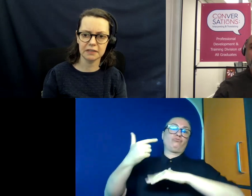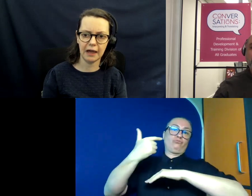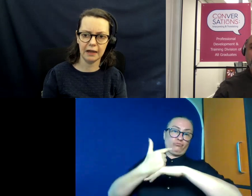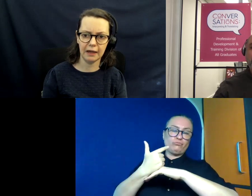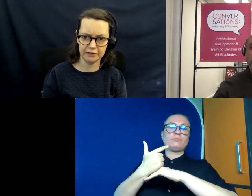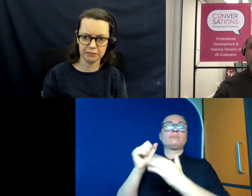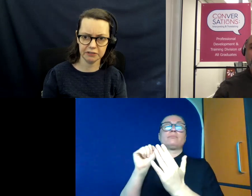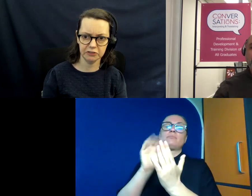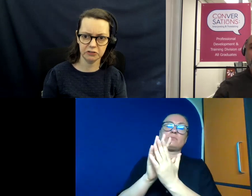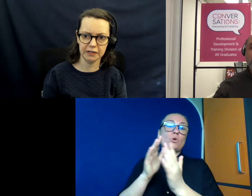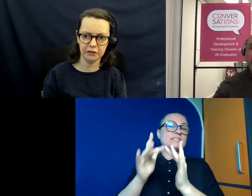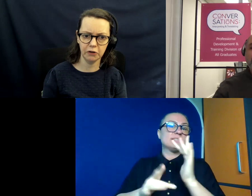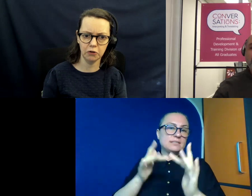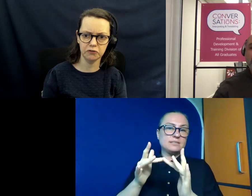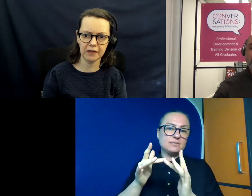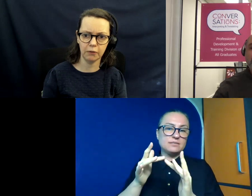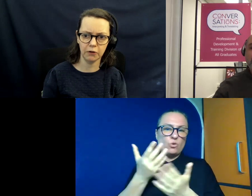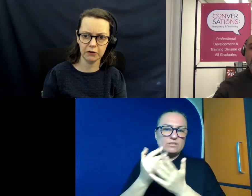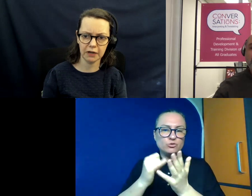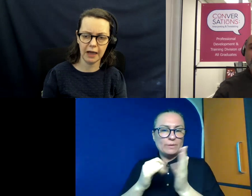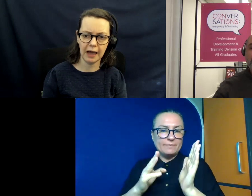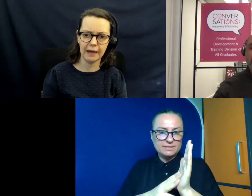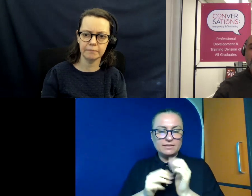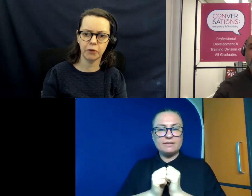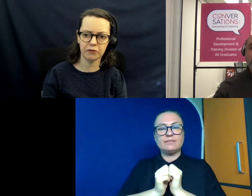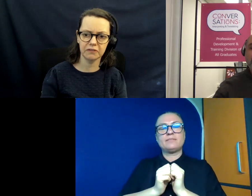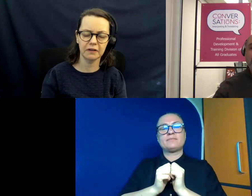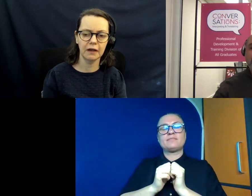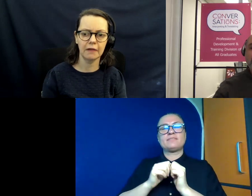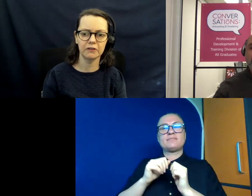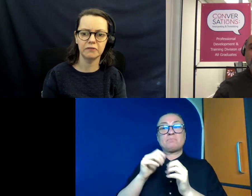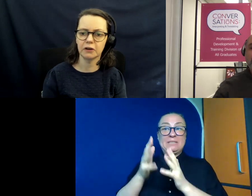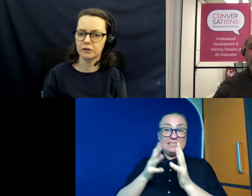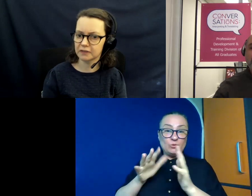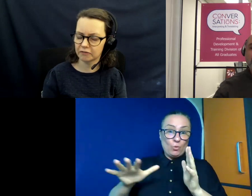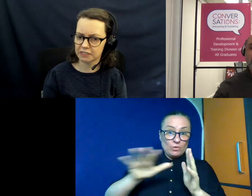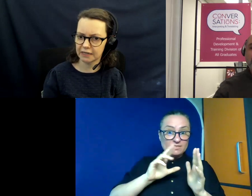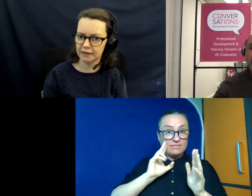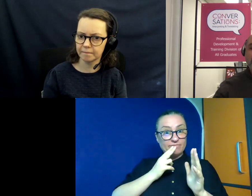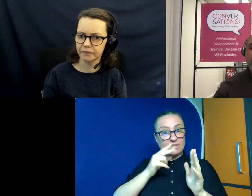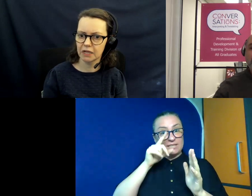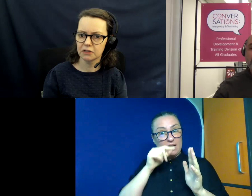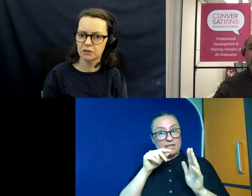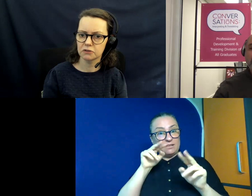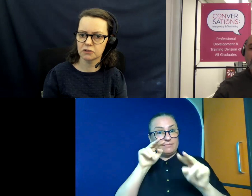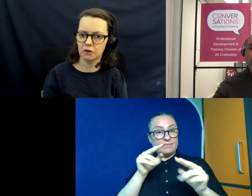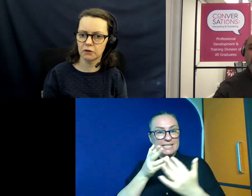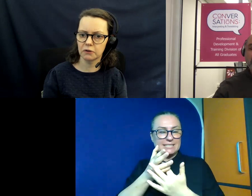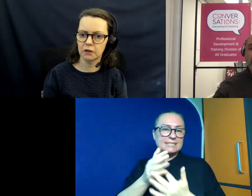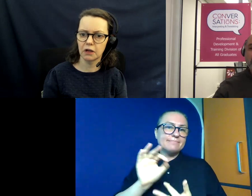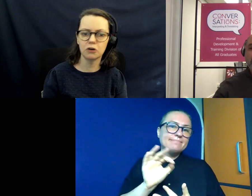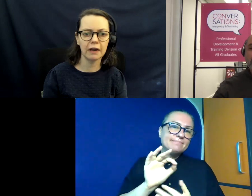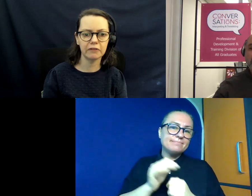translators at Expression Australia who do that work and post those videos every day.